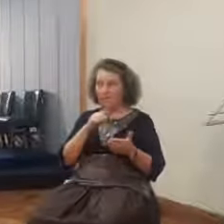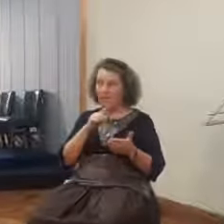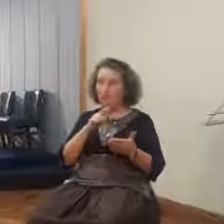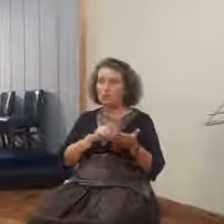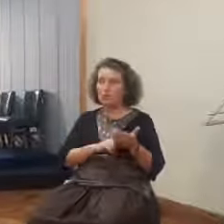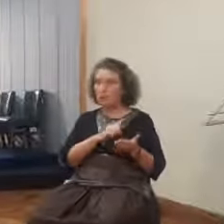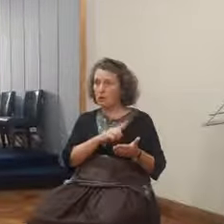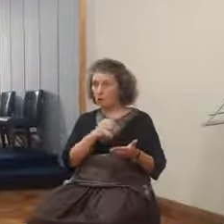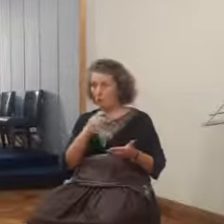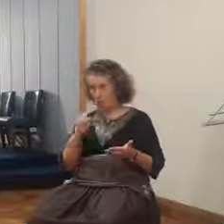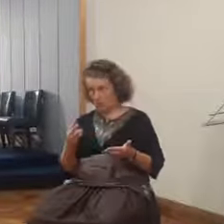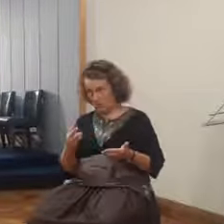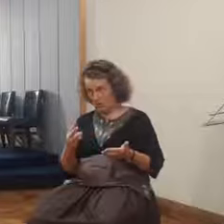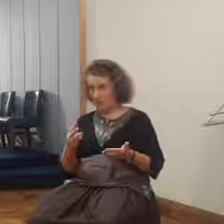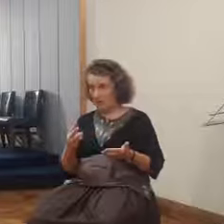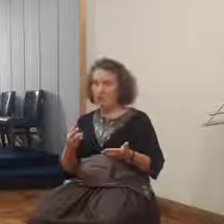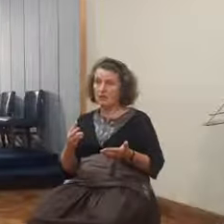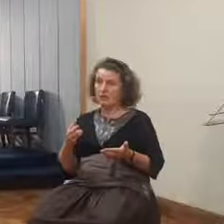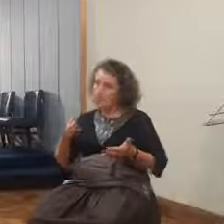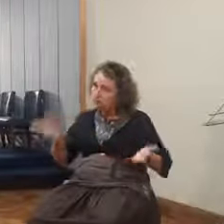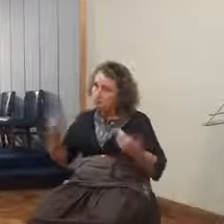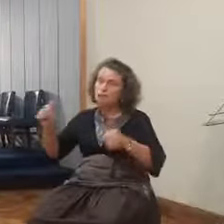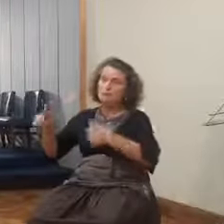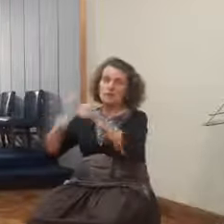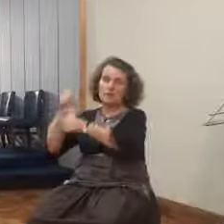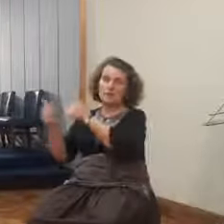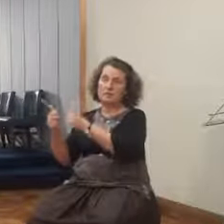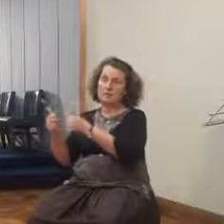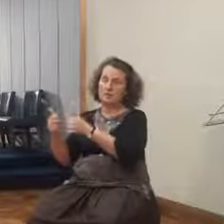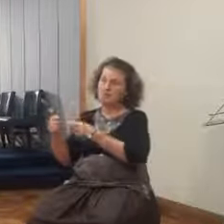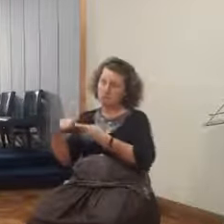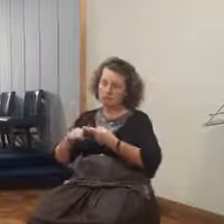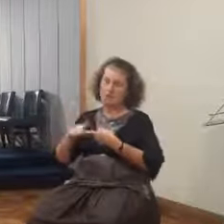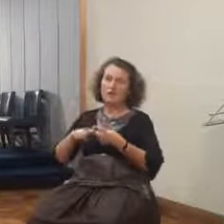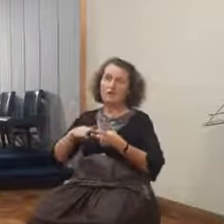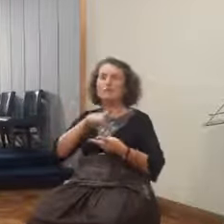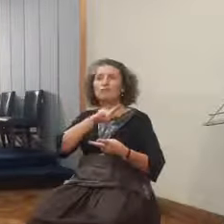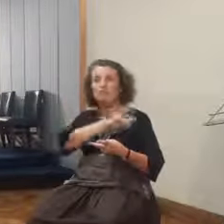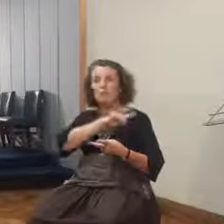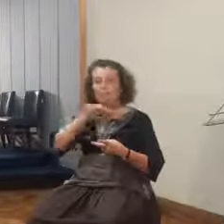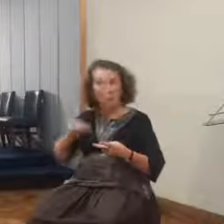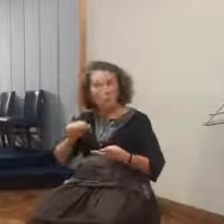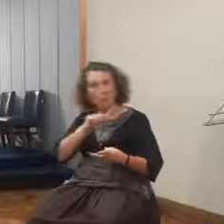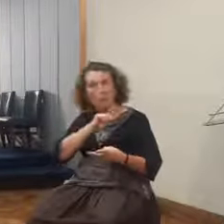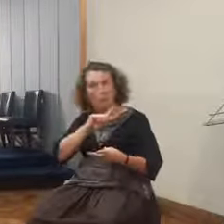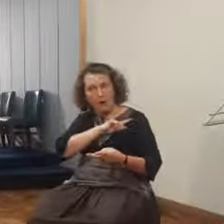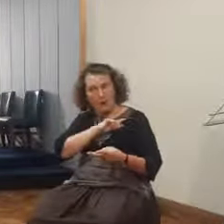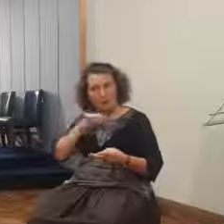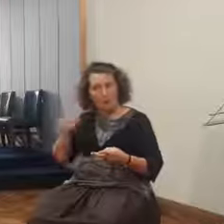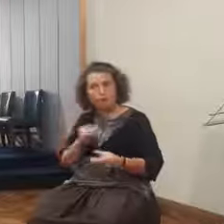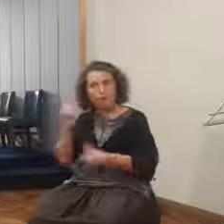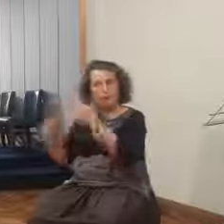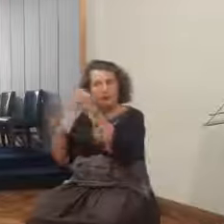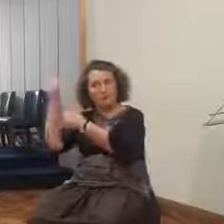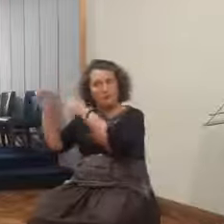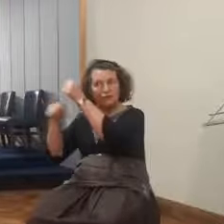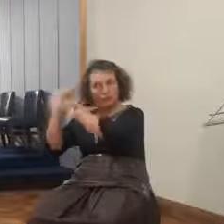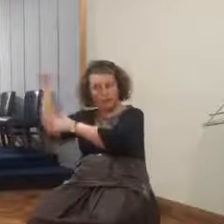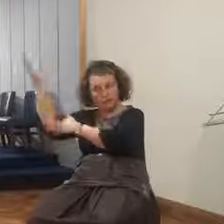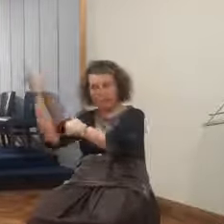then gives motives to praise in God himself, his justice, his goodness, his truth, in creation, in his dealing